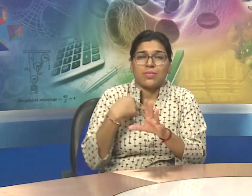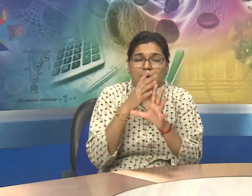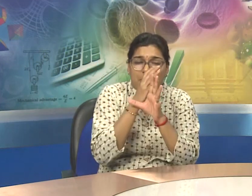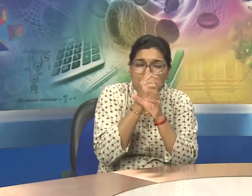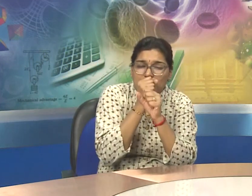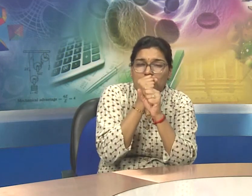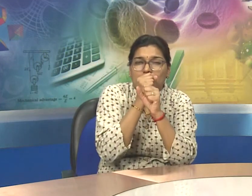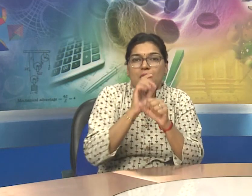Ji.